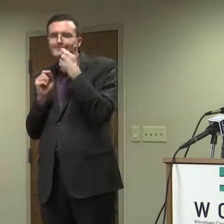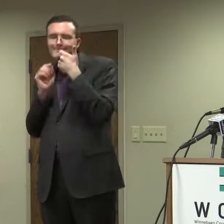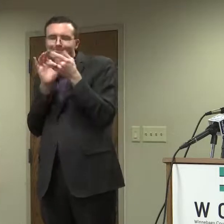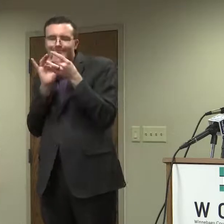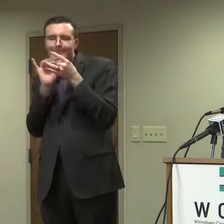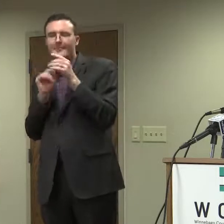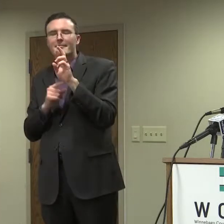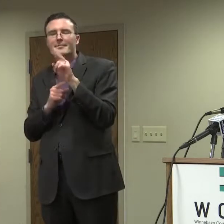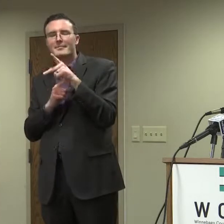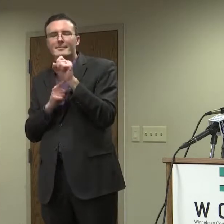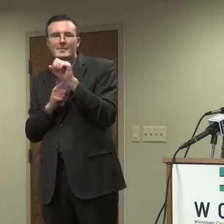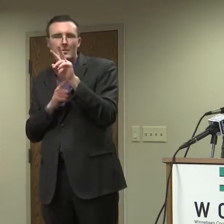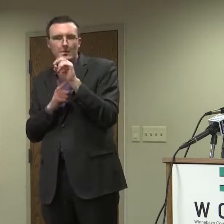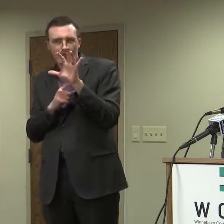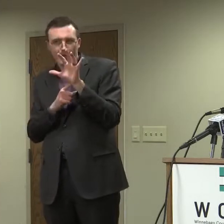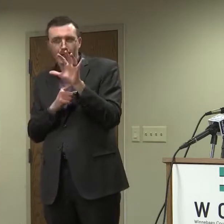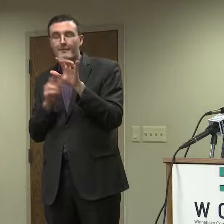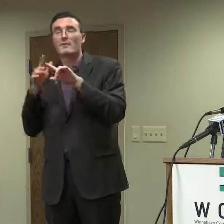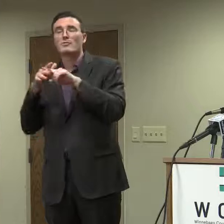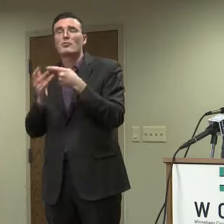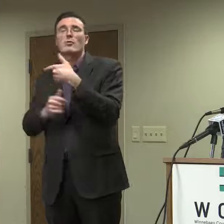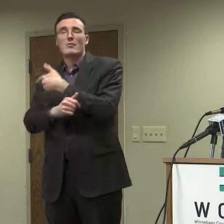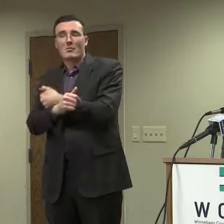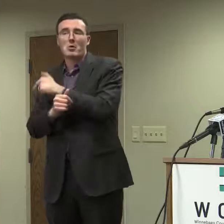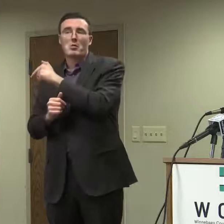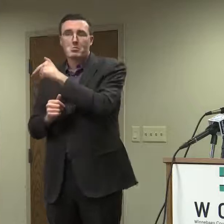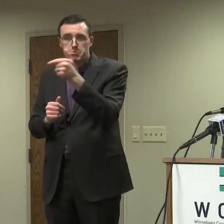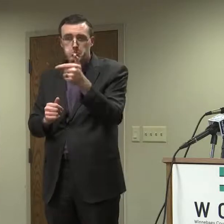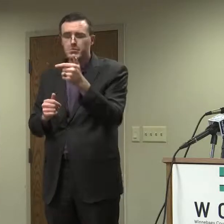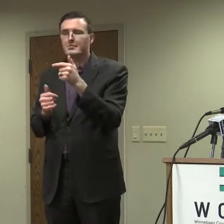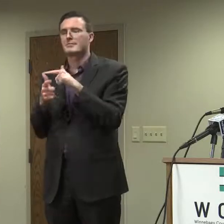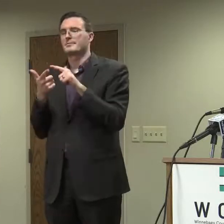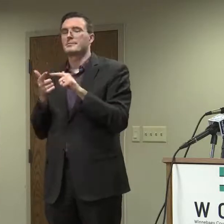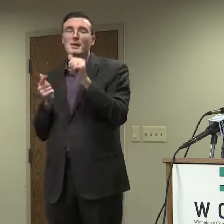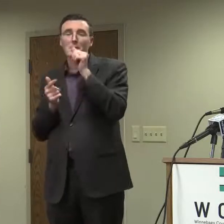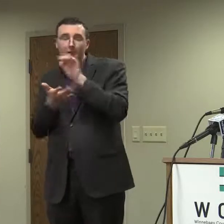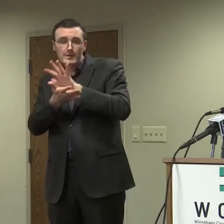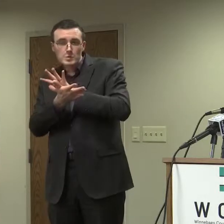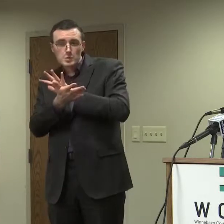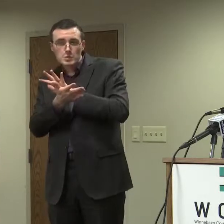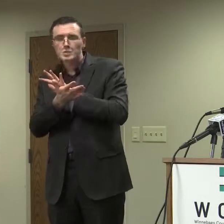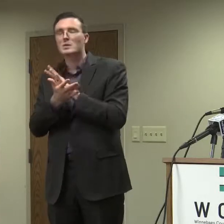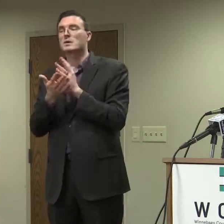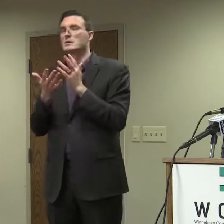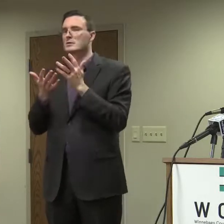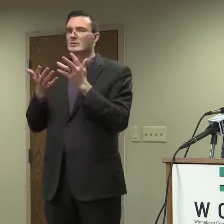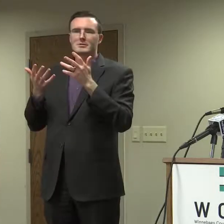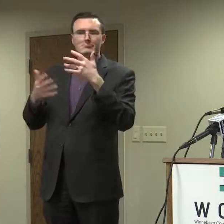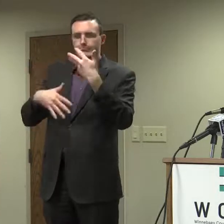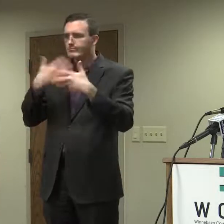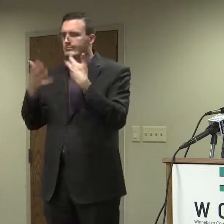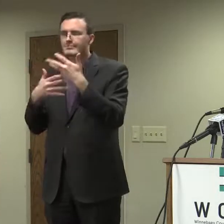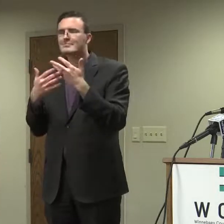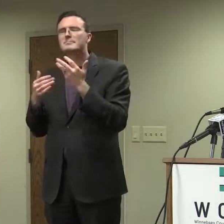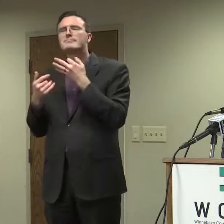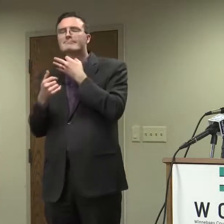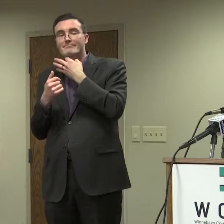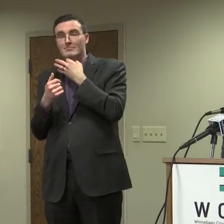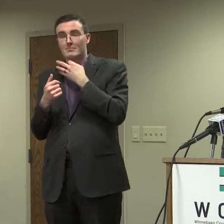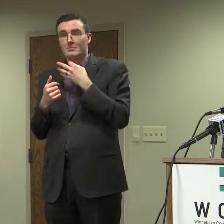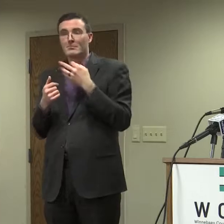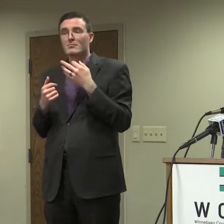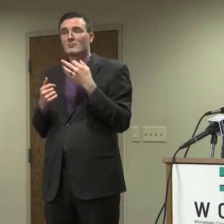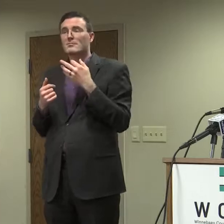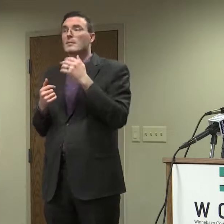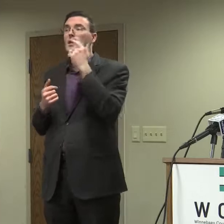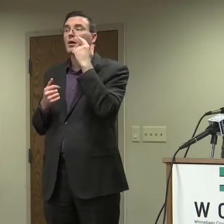that process of being vaccinated, and of course to private schools and being in the mix of that. Do we know how many vaccinations as far